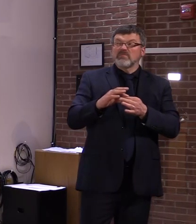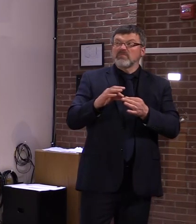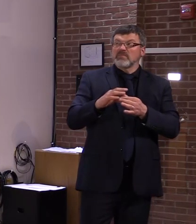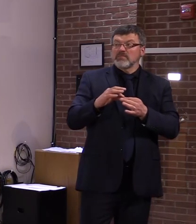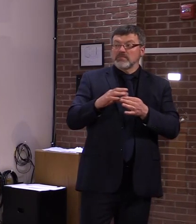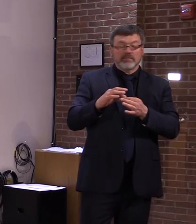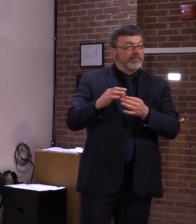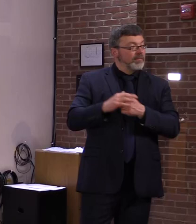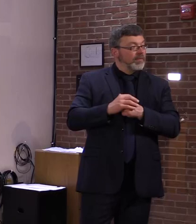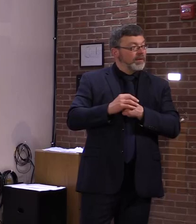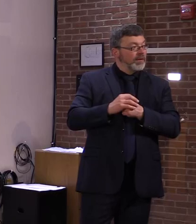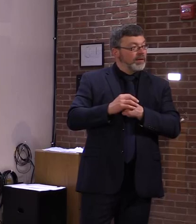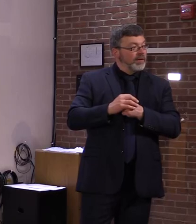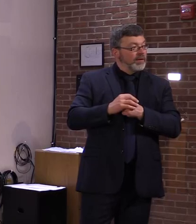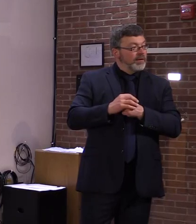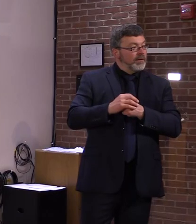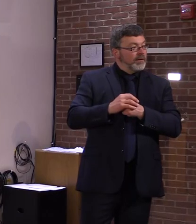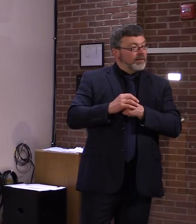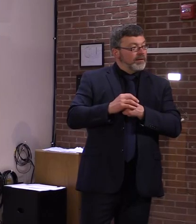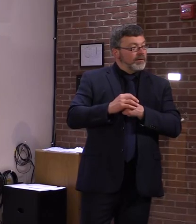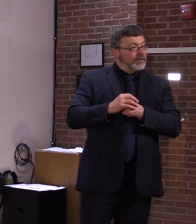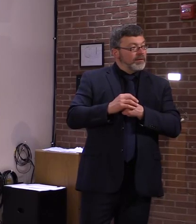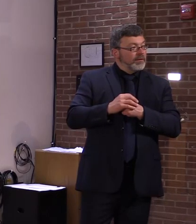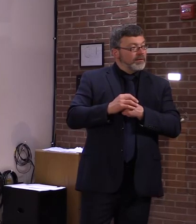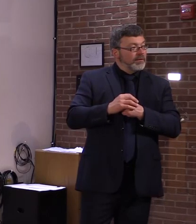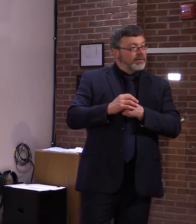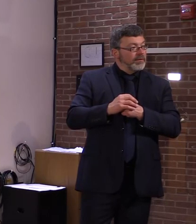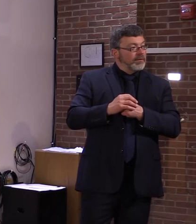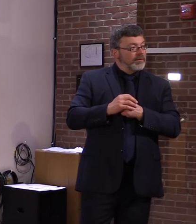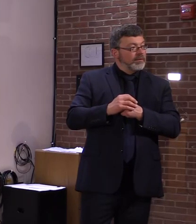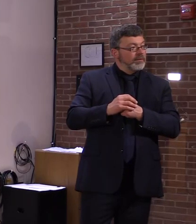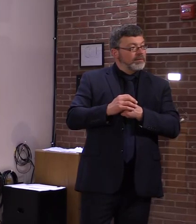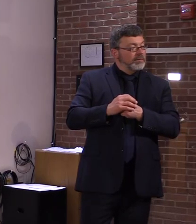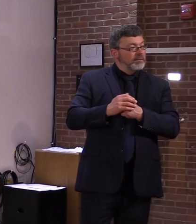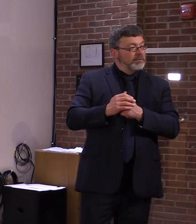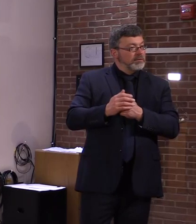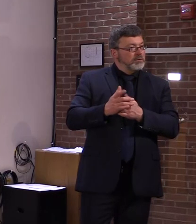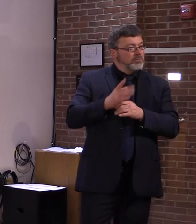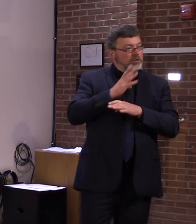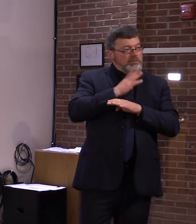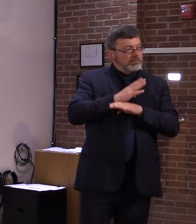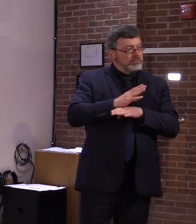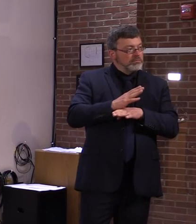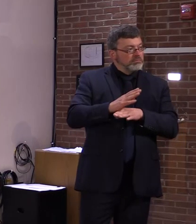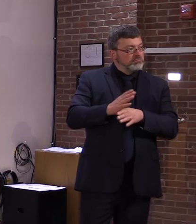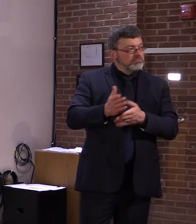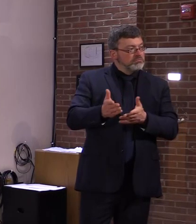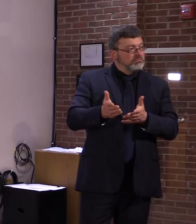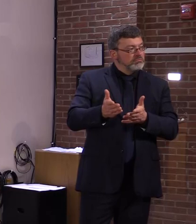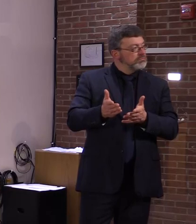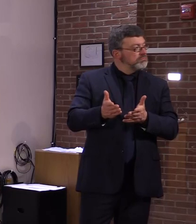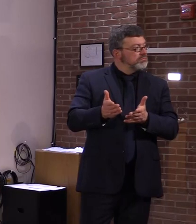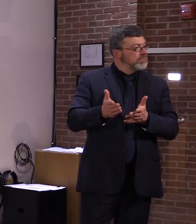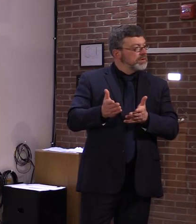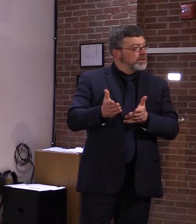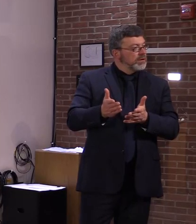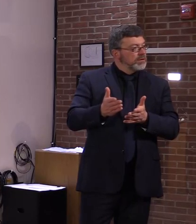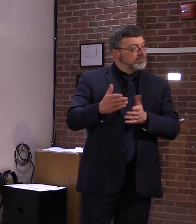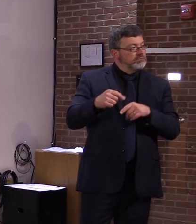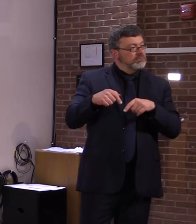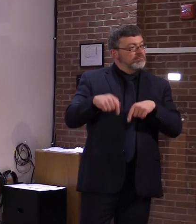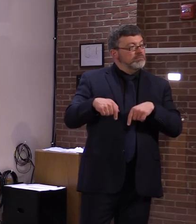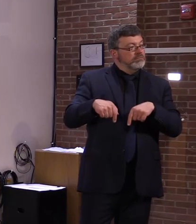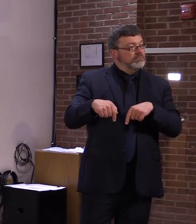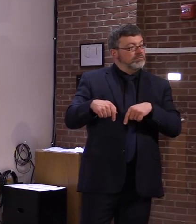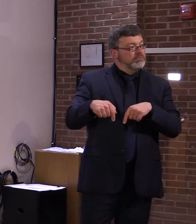that Vermont local breweries, craft brewers, are not able to ship their product